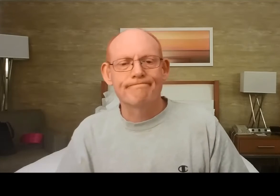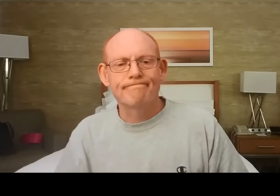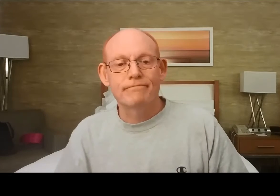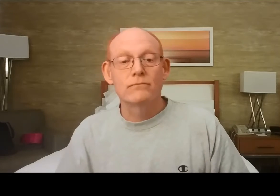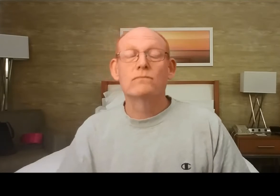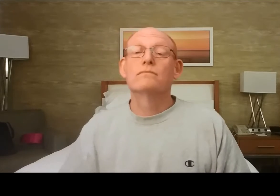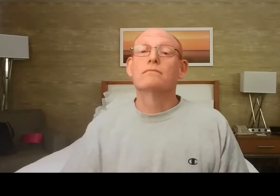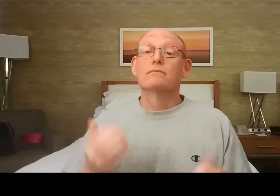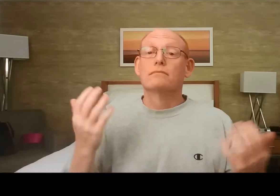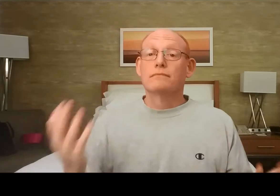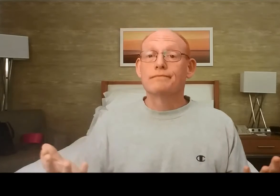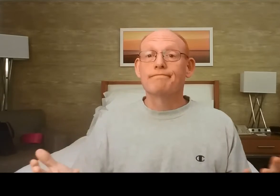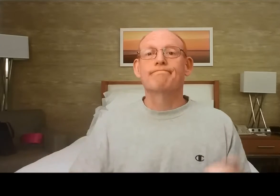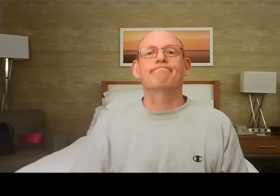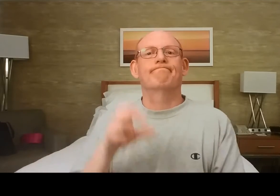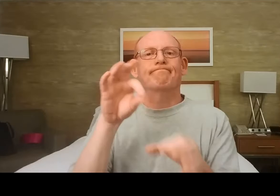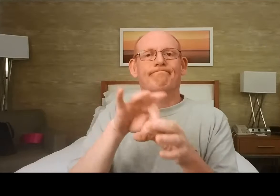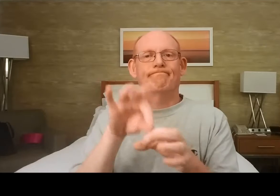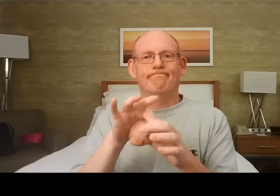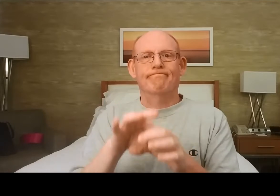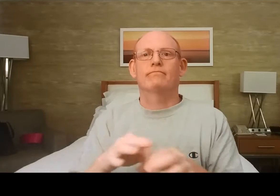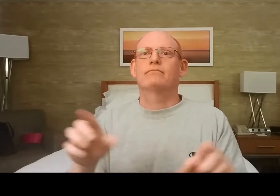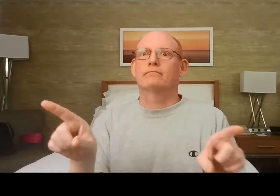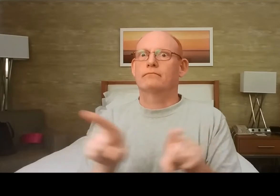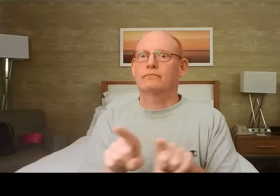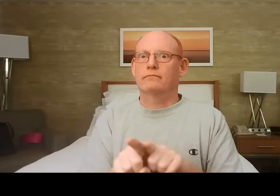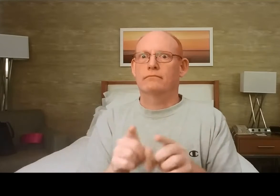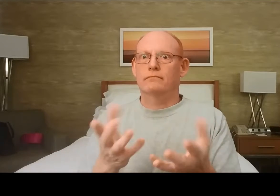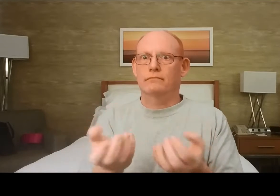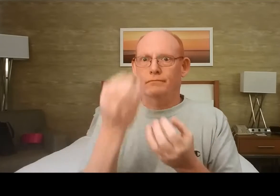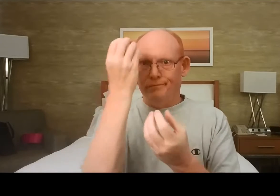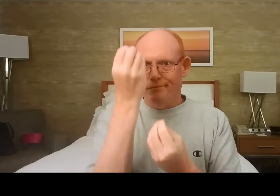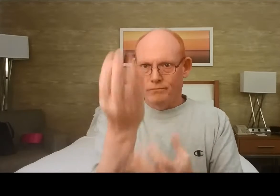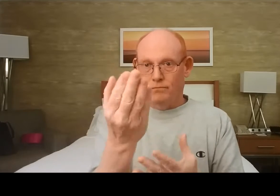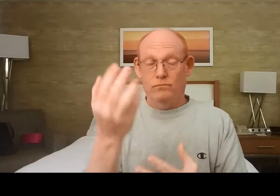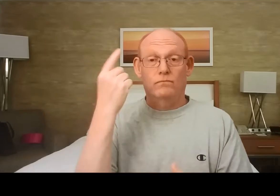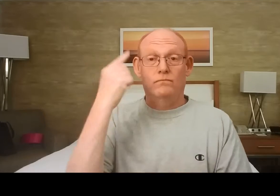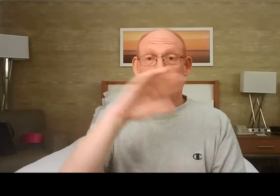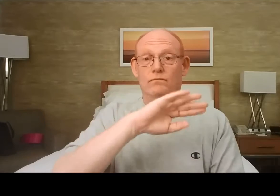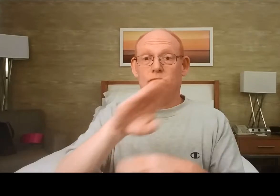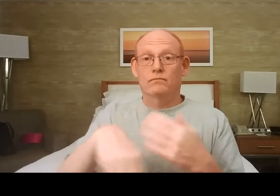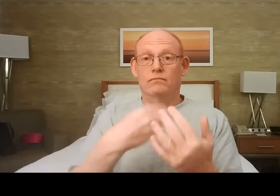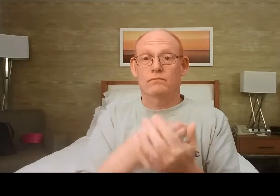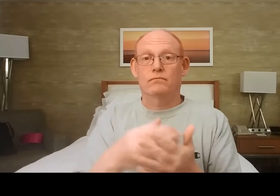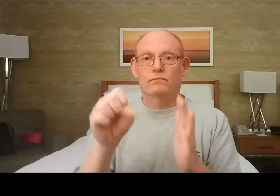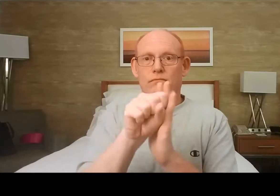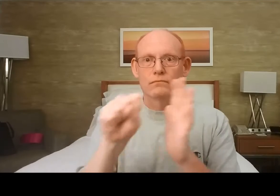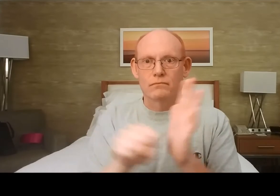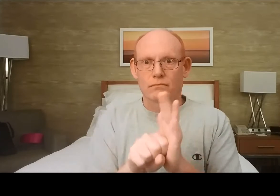Now, I also want to let you know about a new state law about elections.